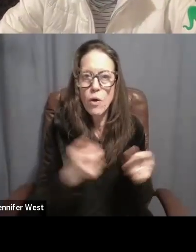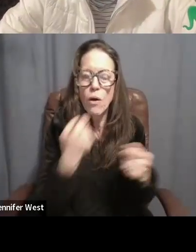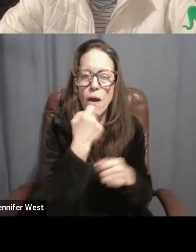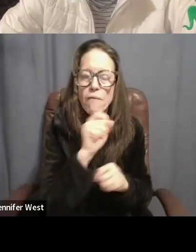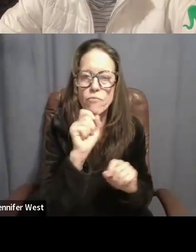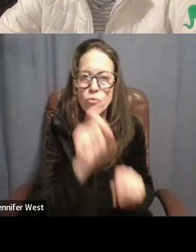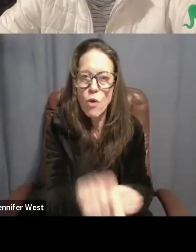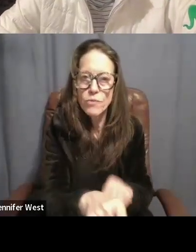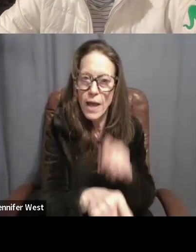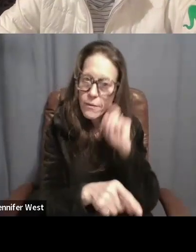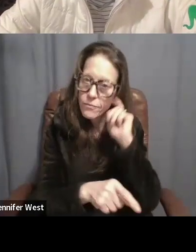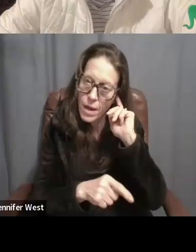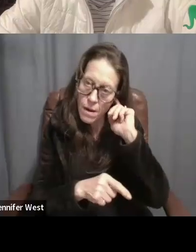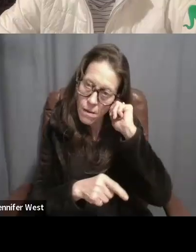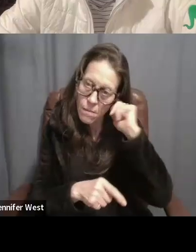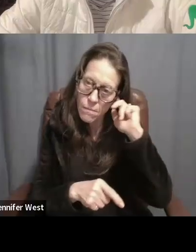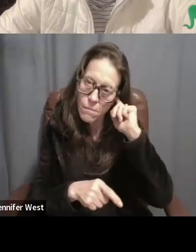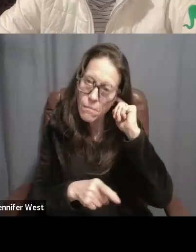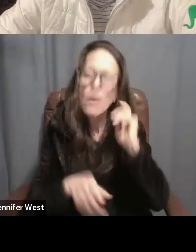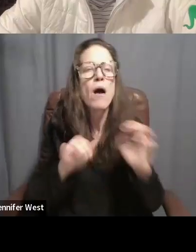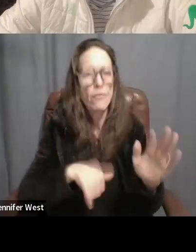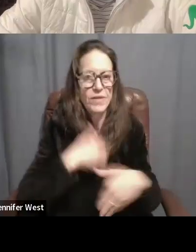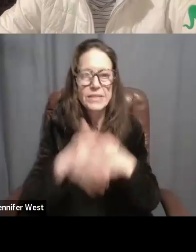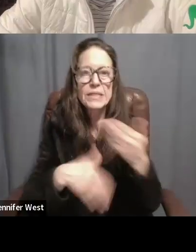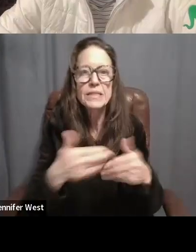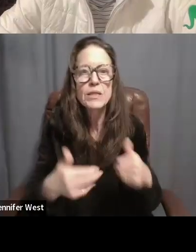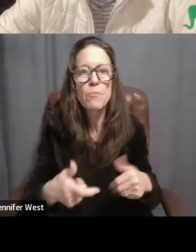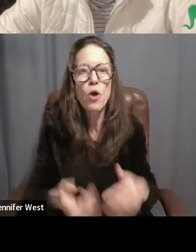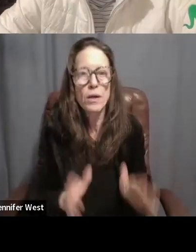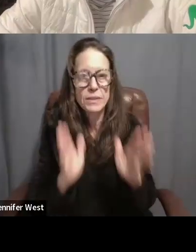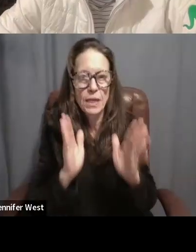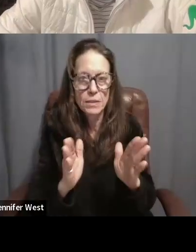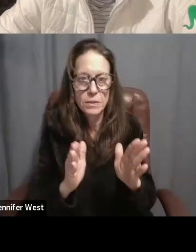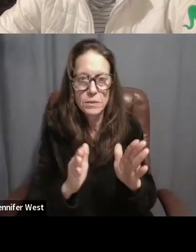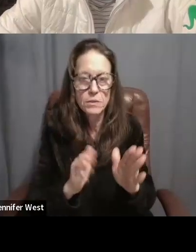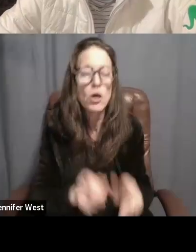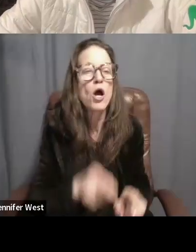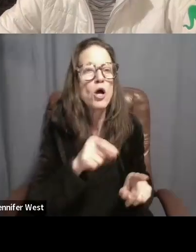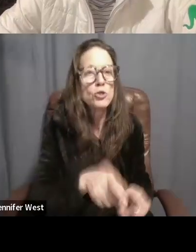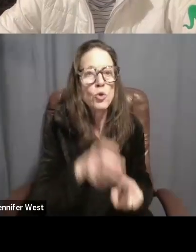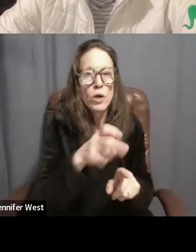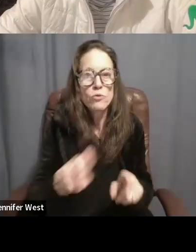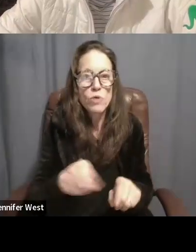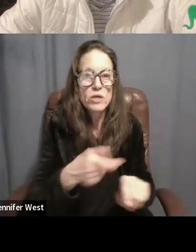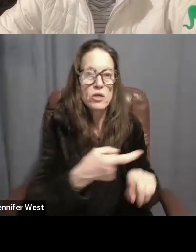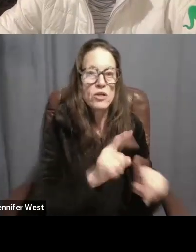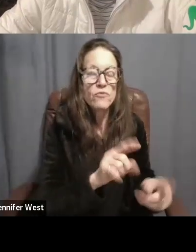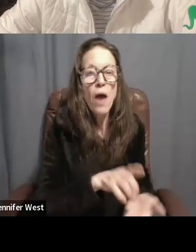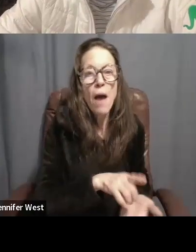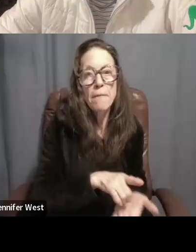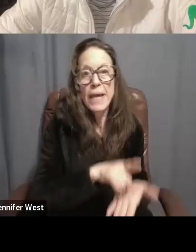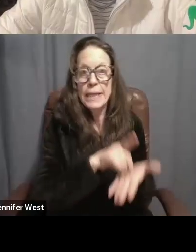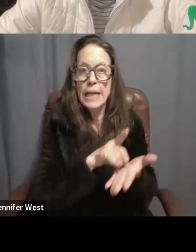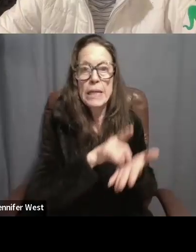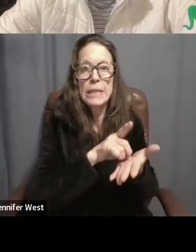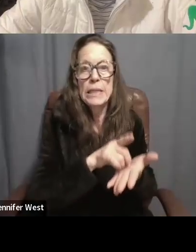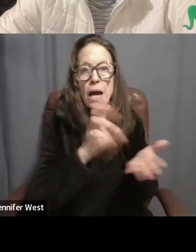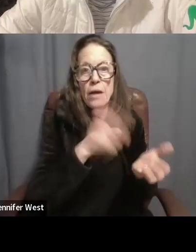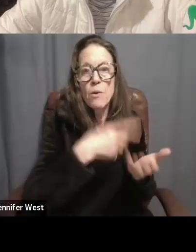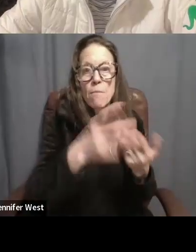the process. You are going to be transitioning from an entitlement program, which is a free and